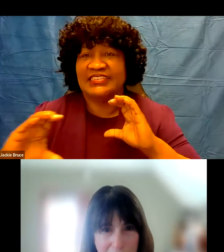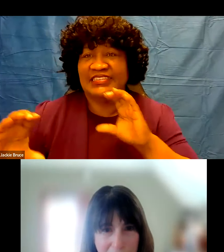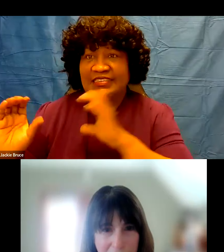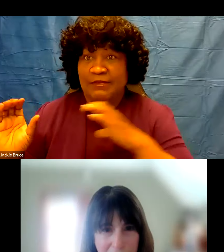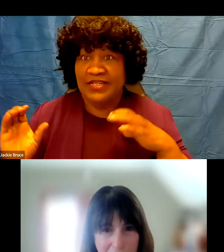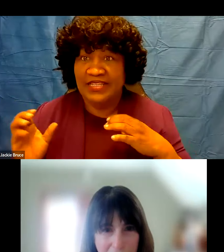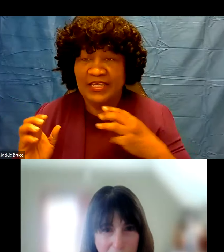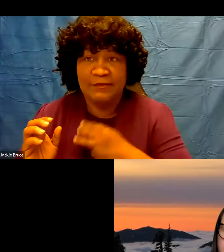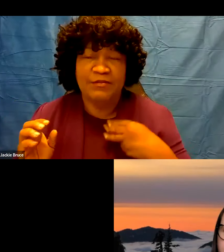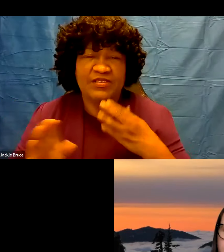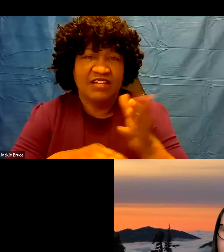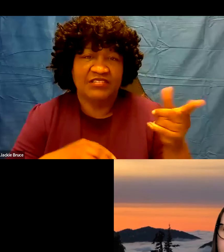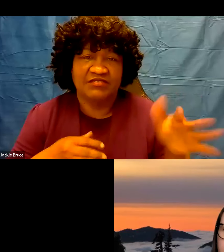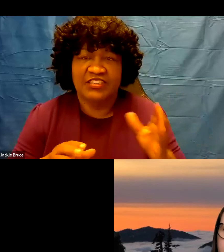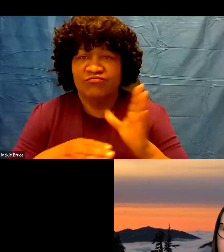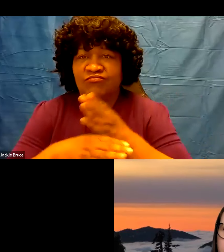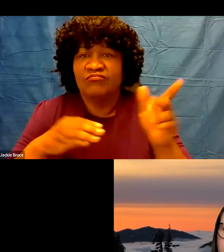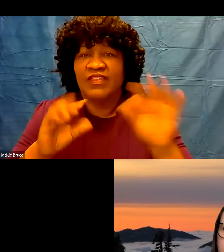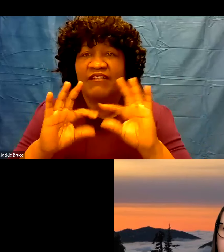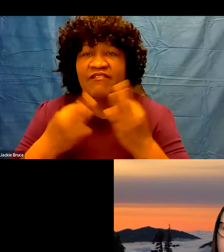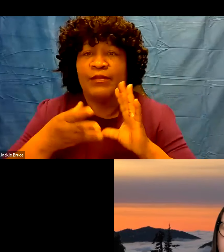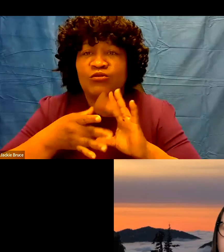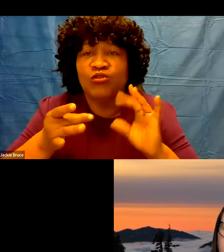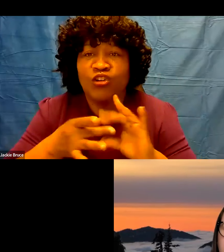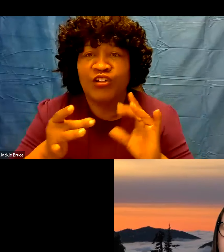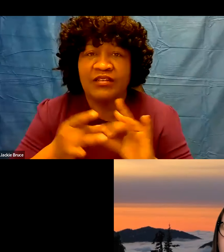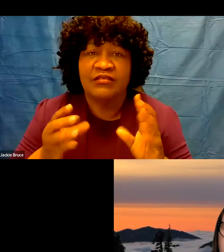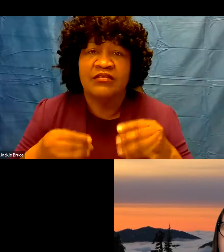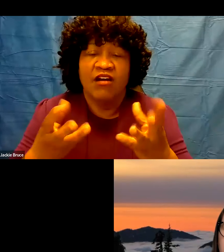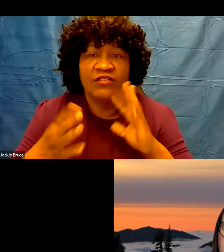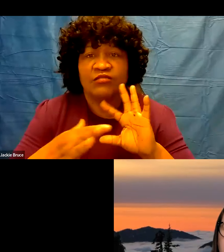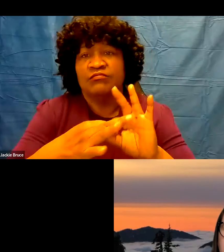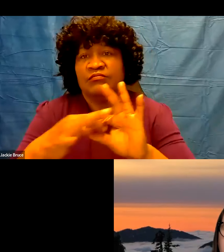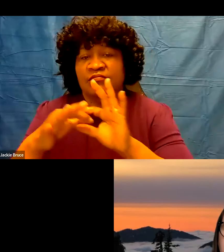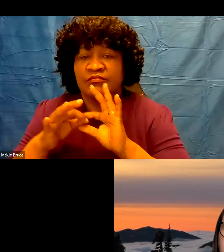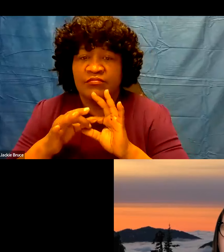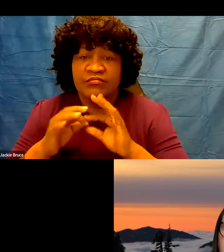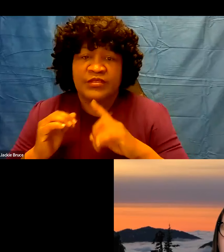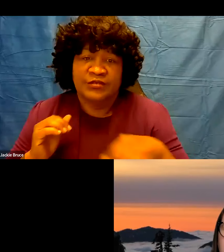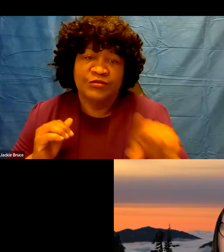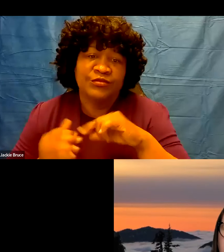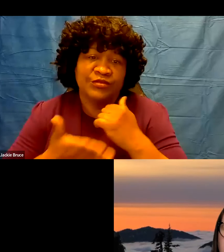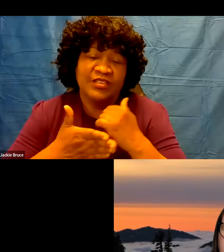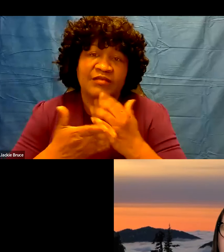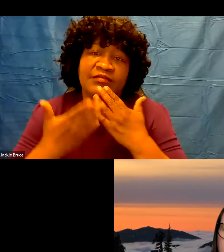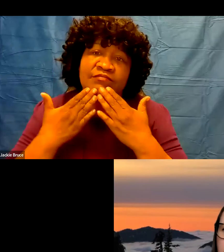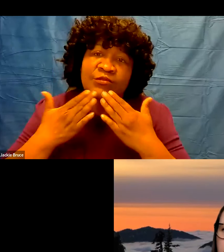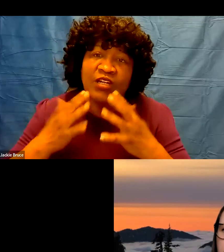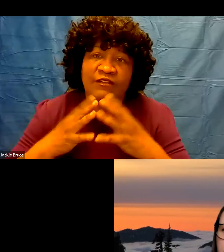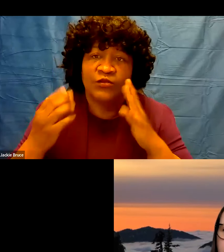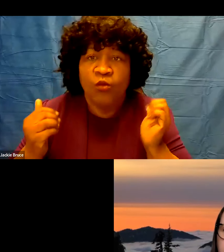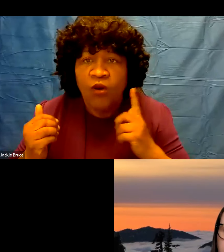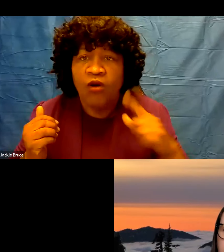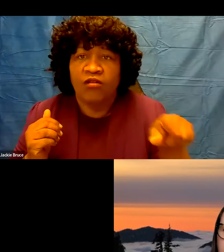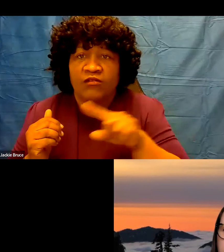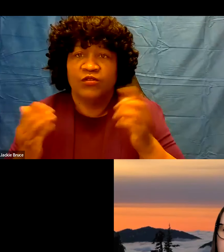shared her family story, offering to connect and help. So grateful to all of